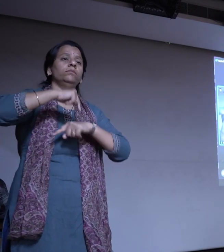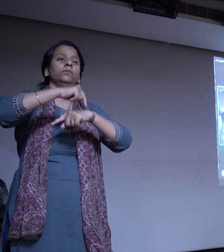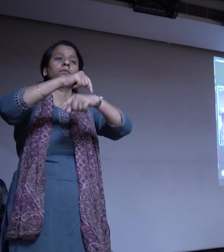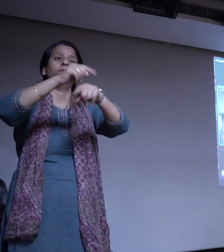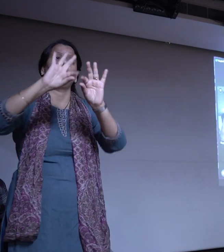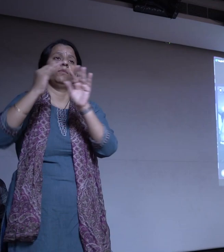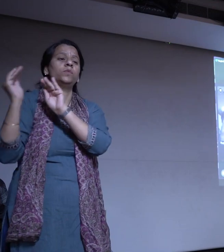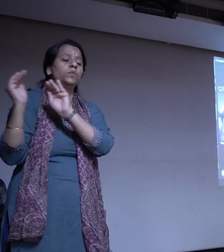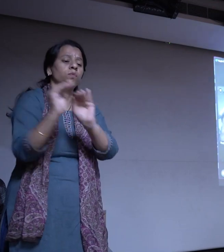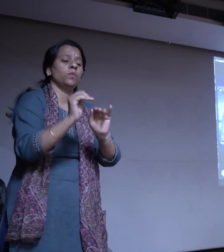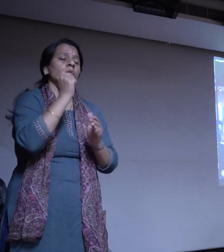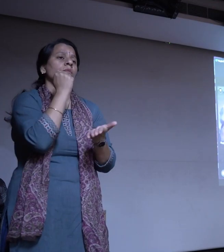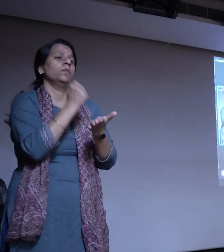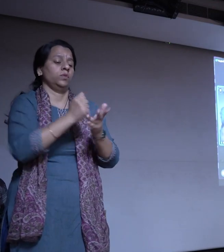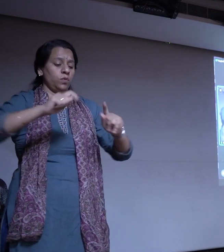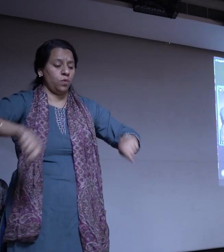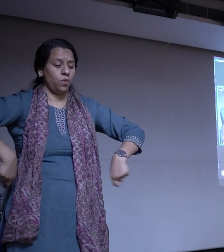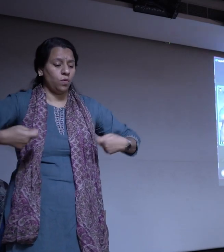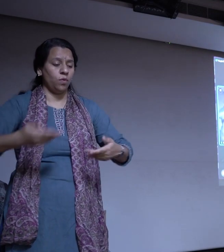lives Lo